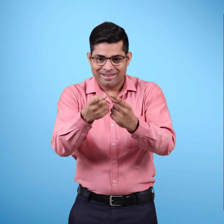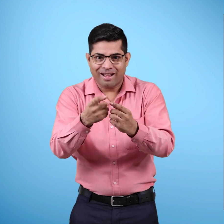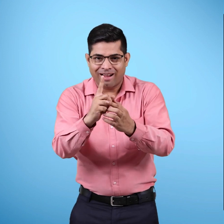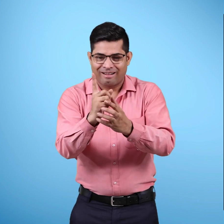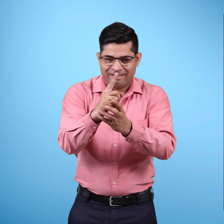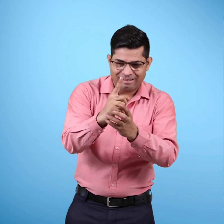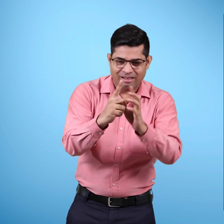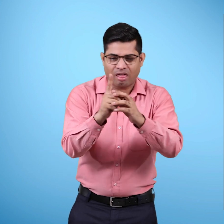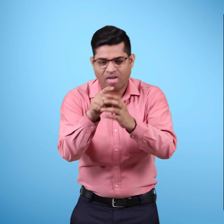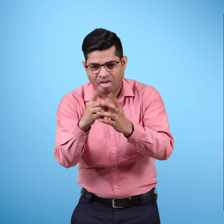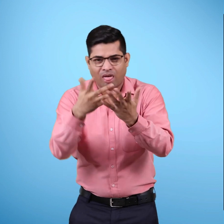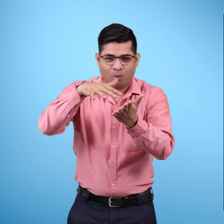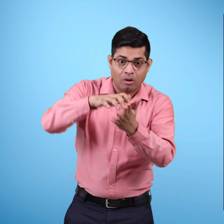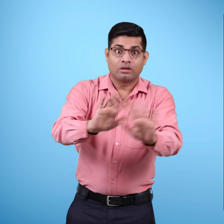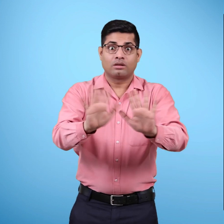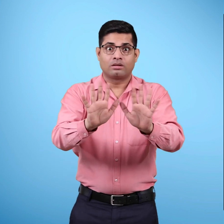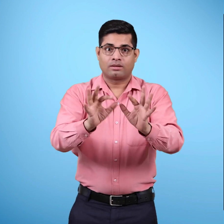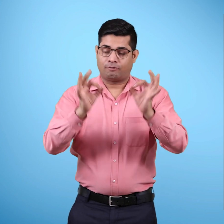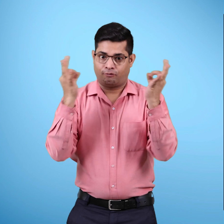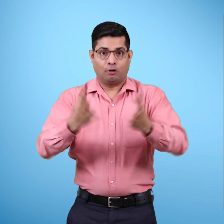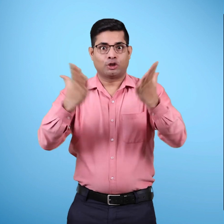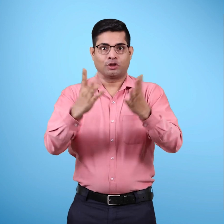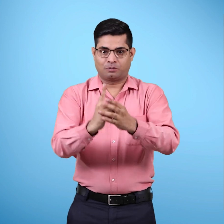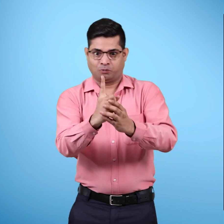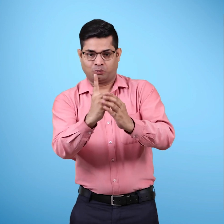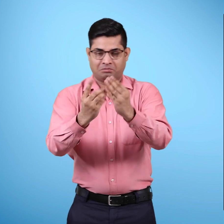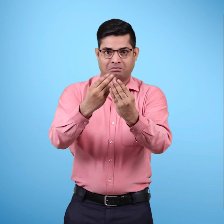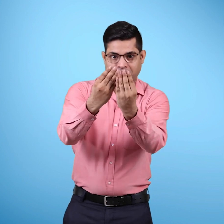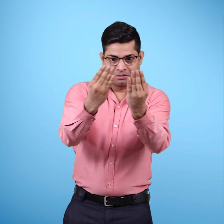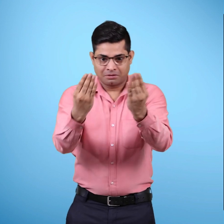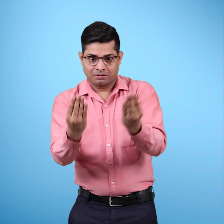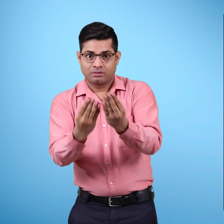Use a healthy, well-watered plant that has been growing in the sun.